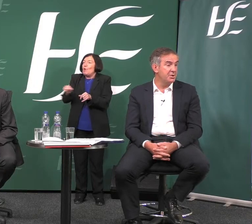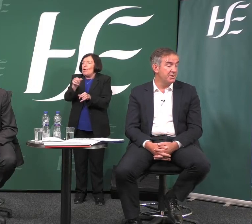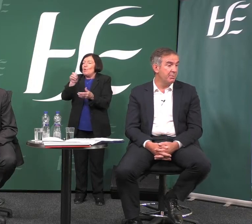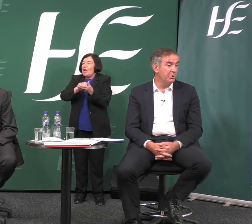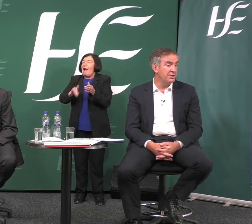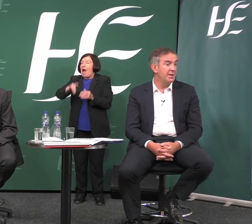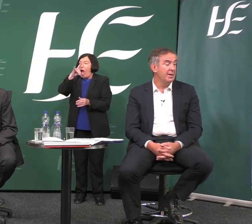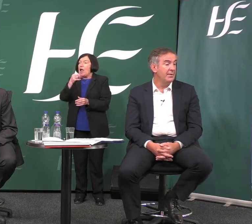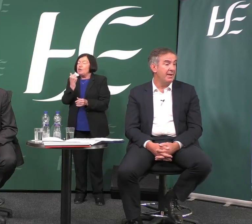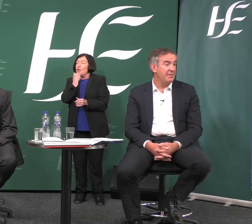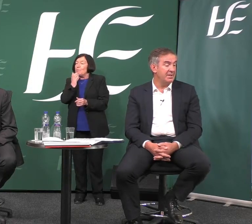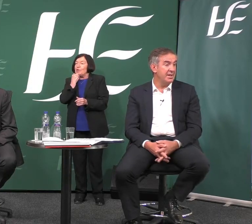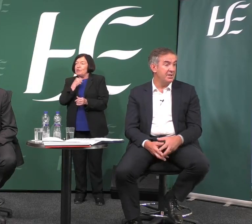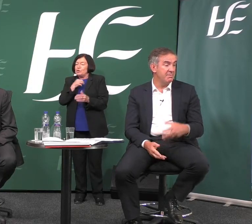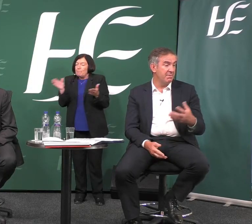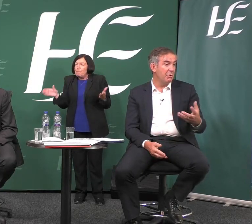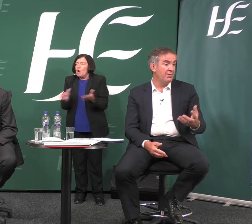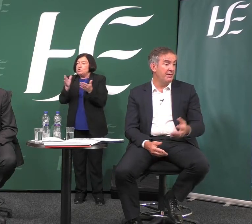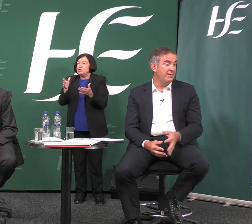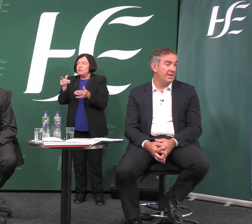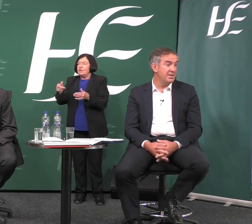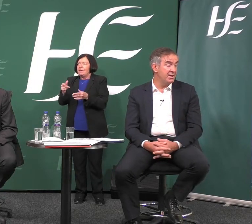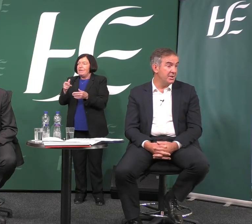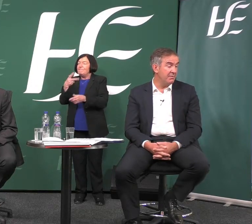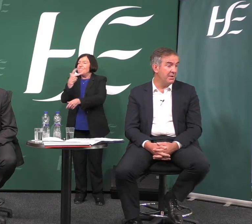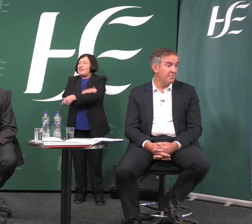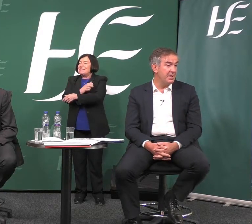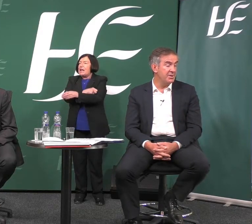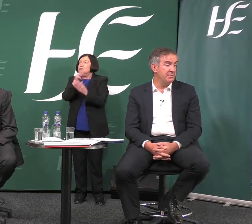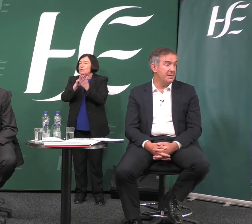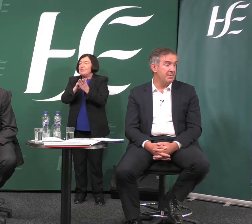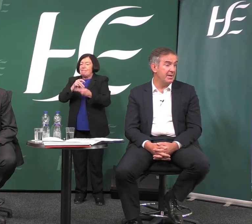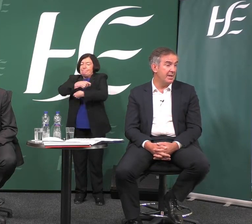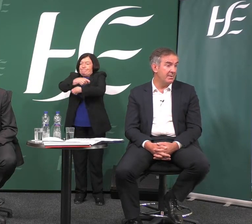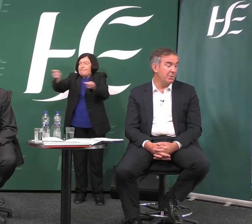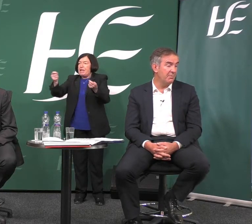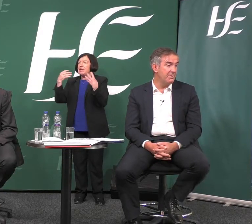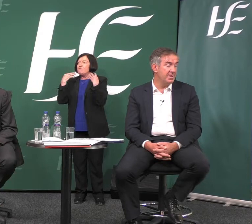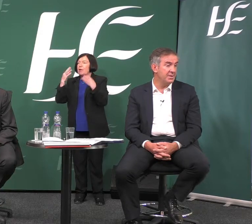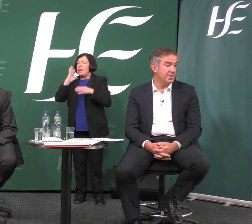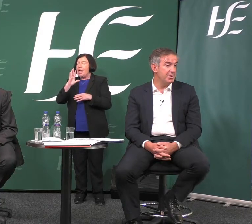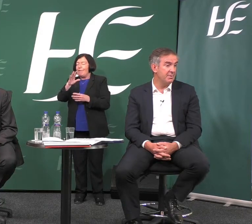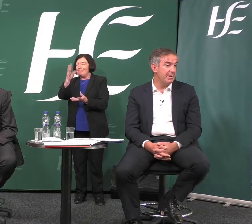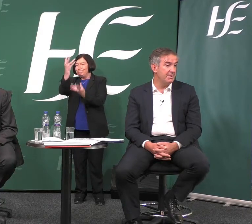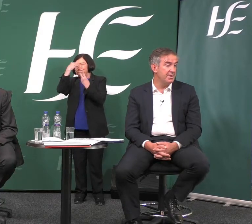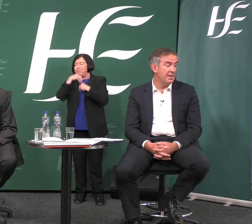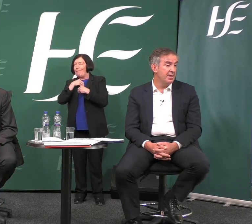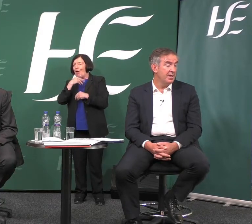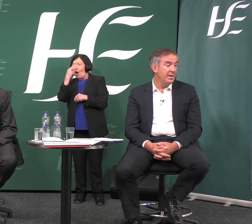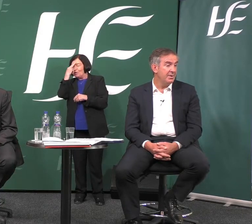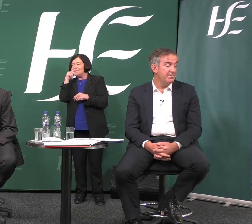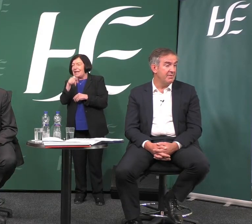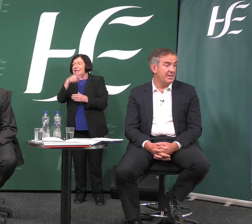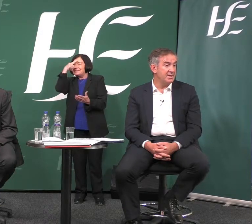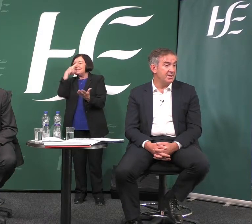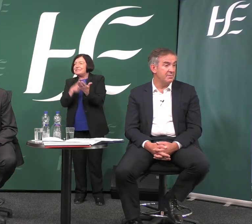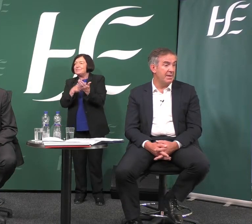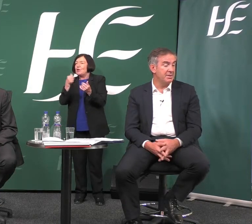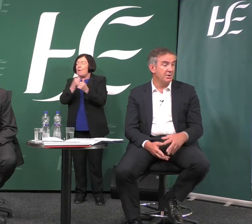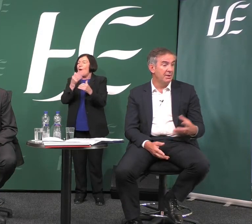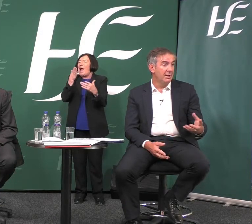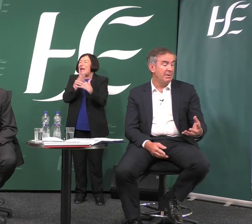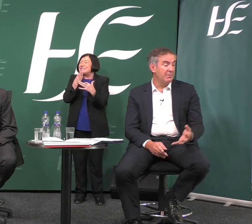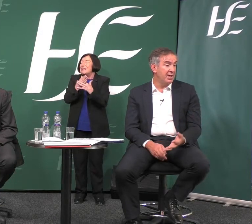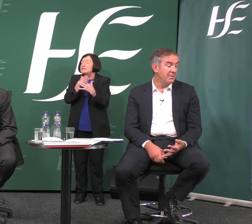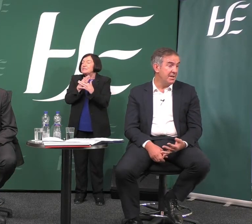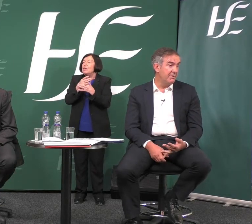high prevalence, just to push that vaccination and promote the vaccination, give the information to people and let them hopefully make decisions around it in terms of access as